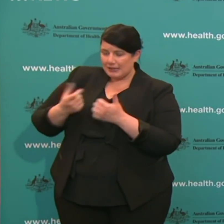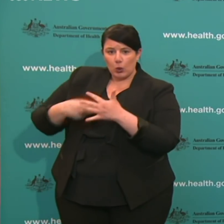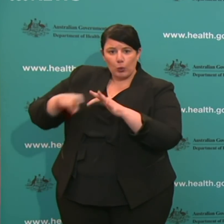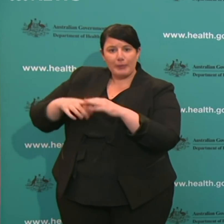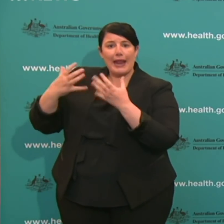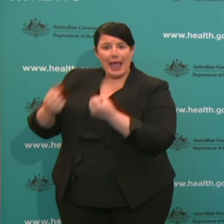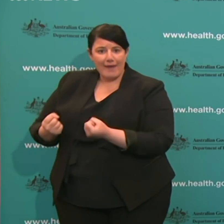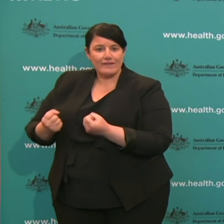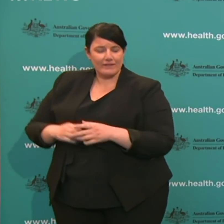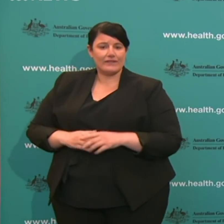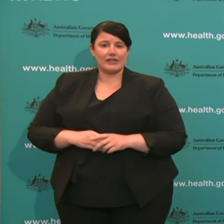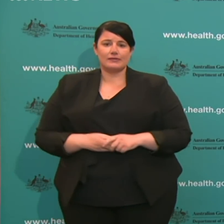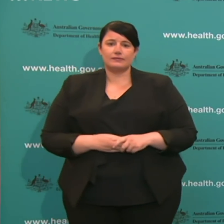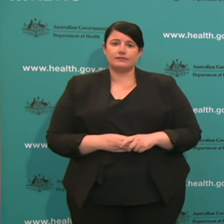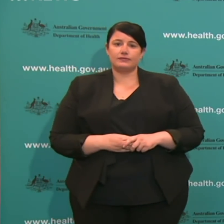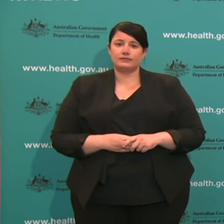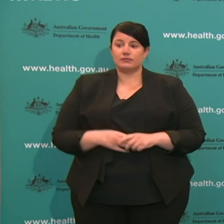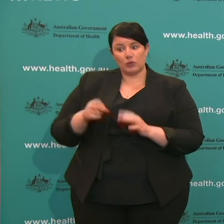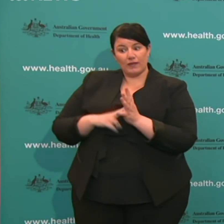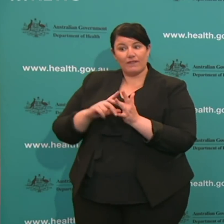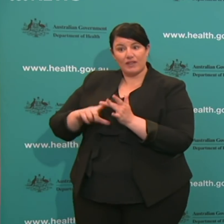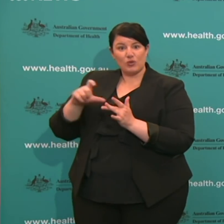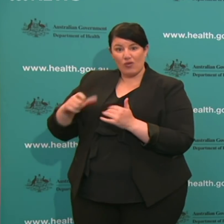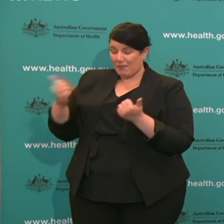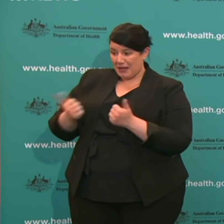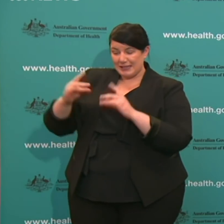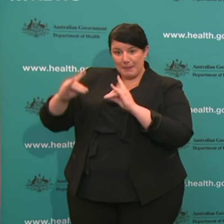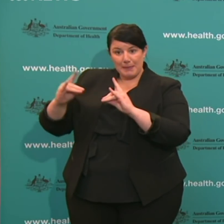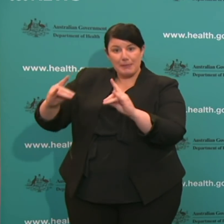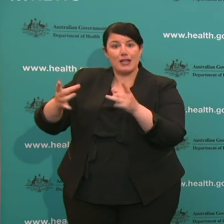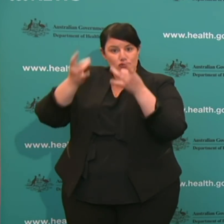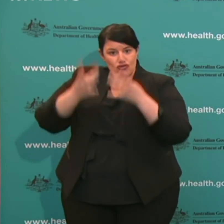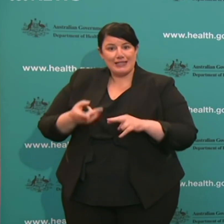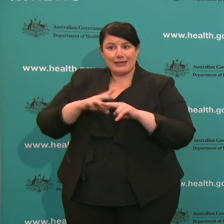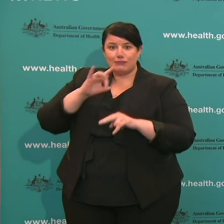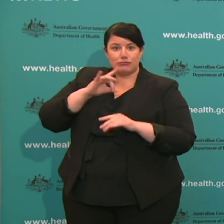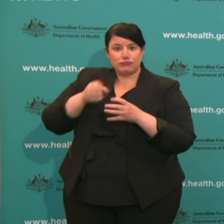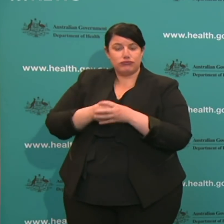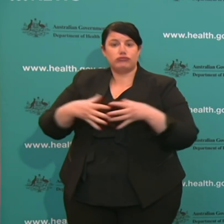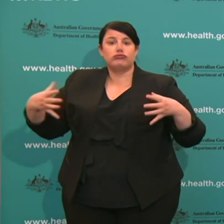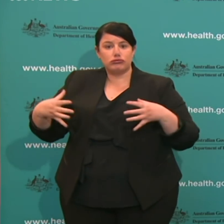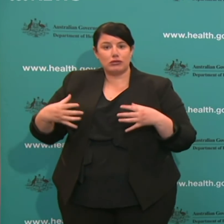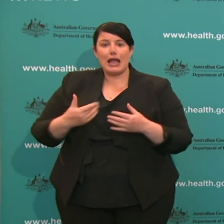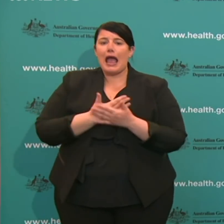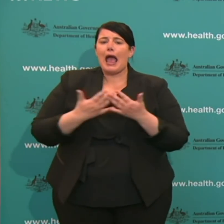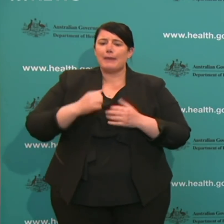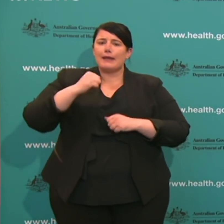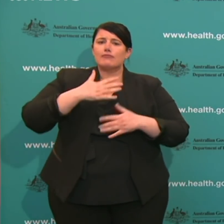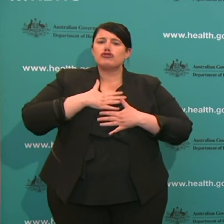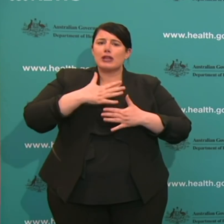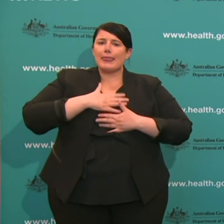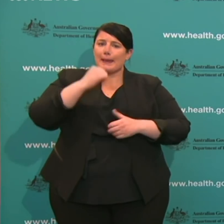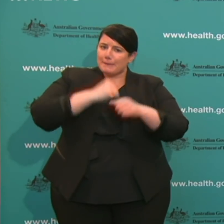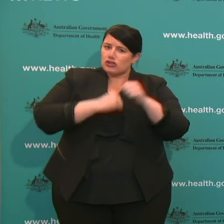normal bed numbers, in Victoria at the moment. In terms of the number of ventilators, of course, obviously